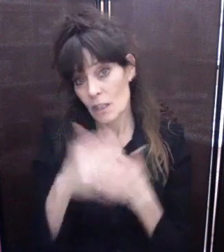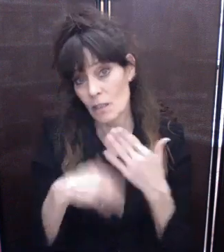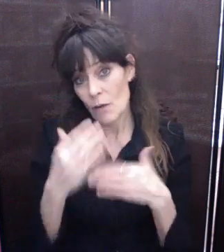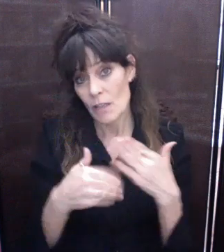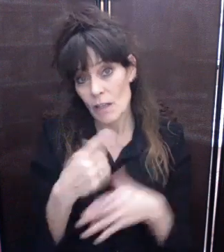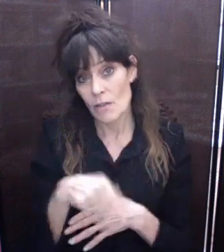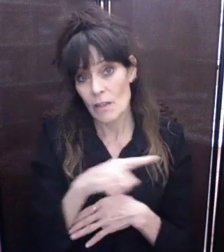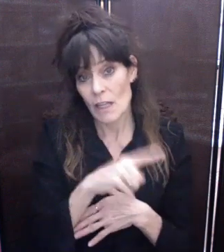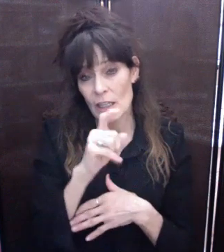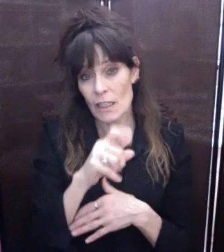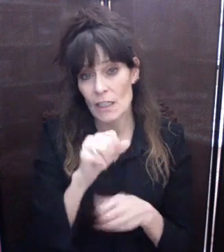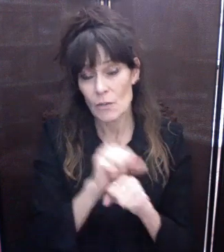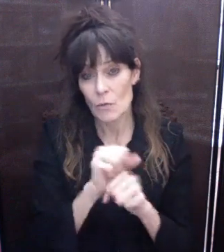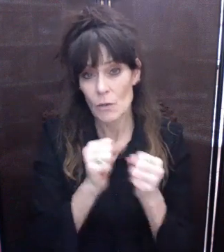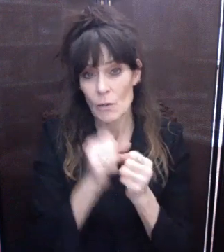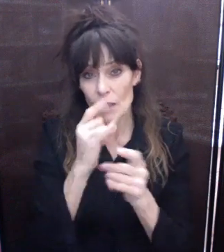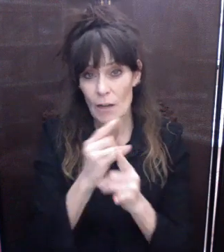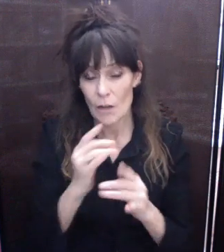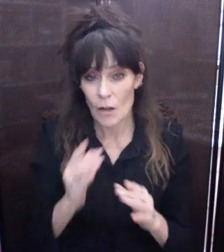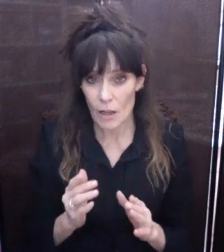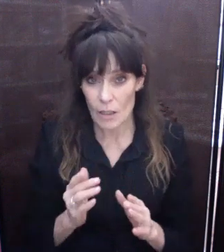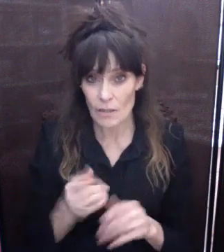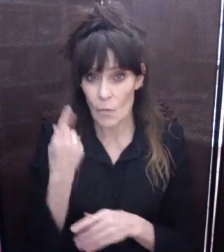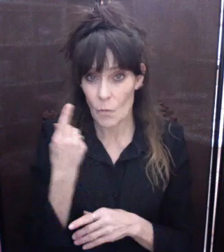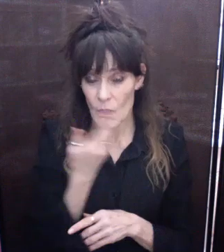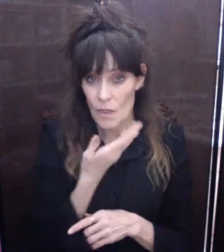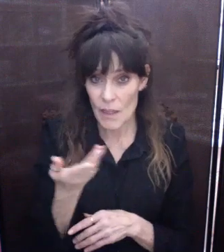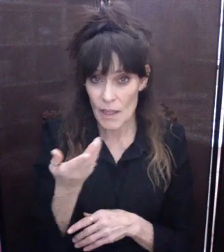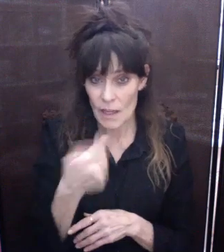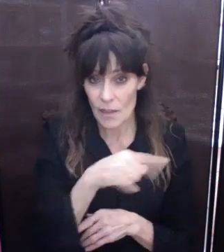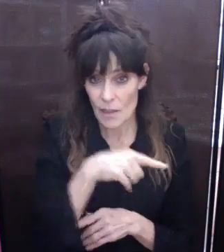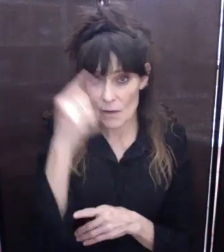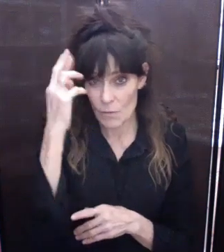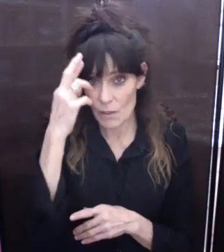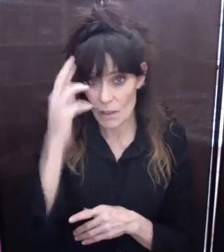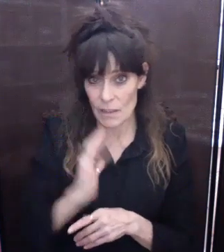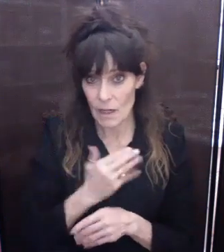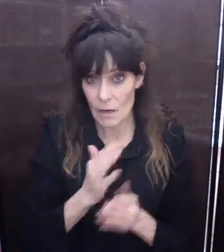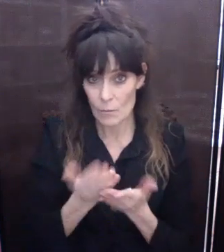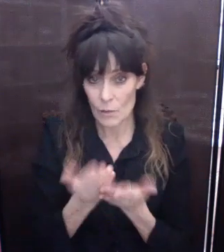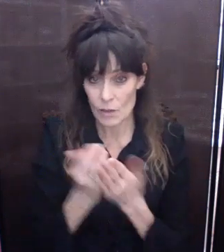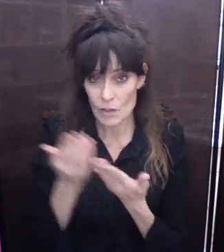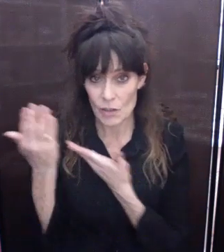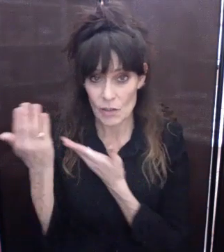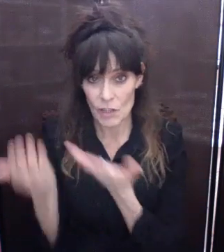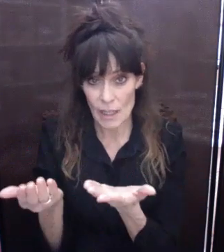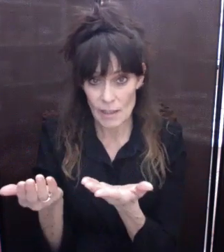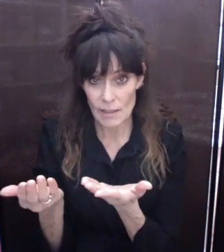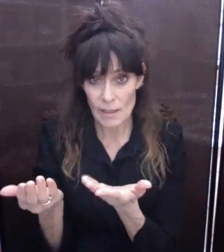to work with alcoholics. And one of the things they came to realize, and one of the things our book suggests to us, is that as Tom asked me, are